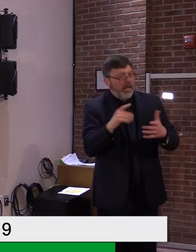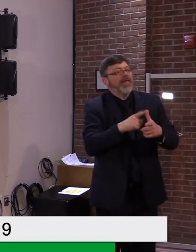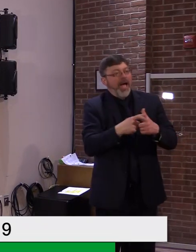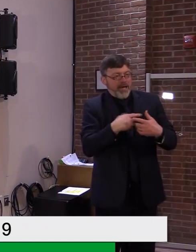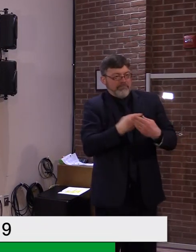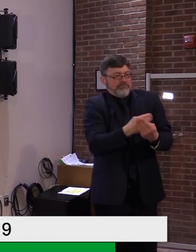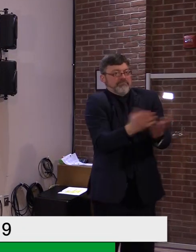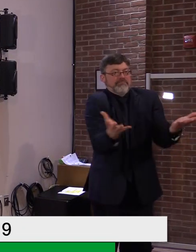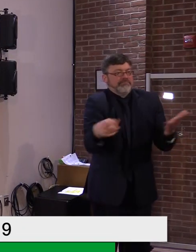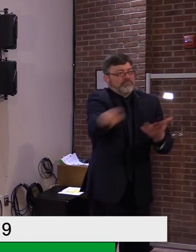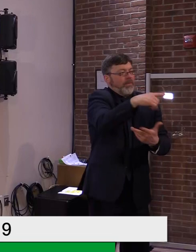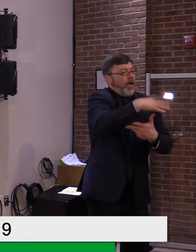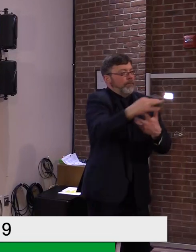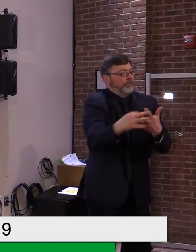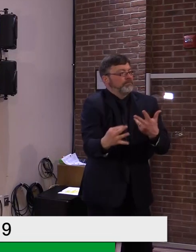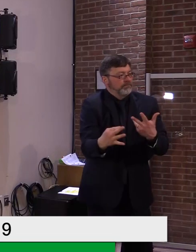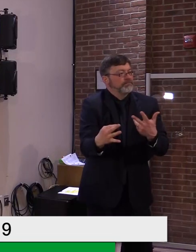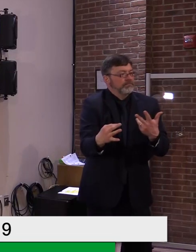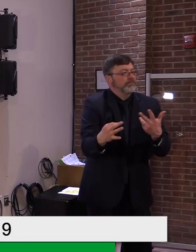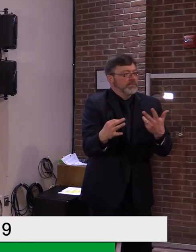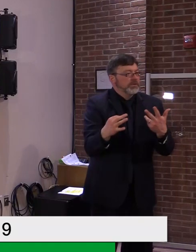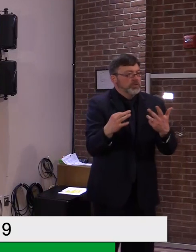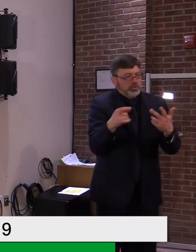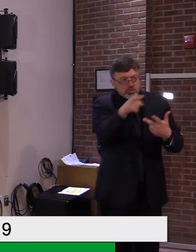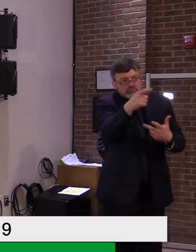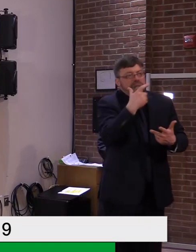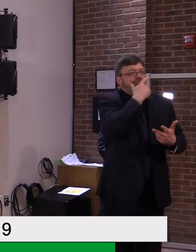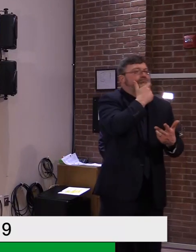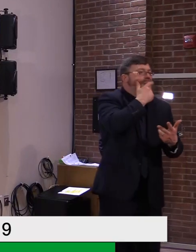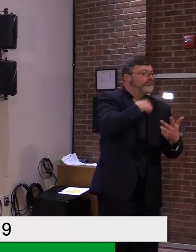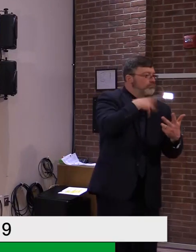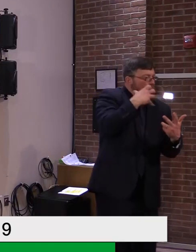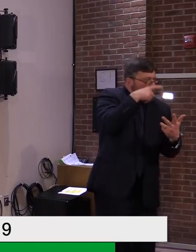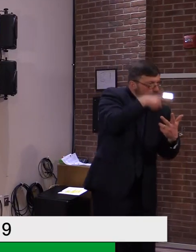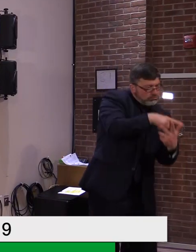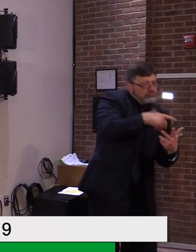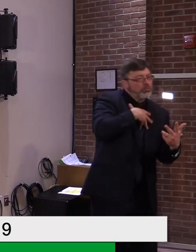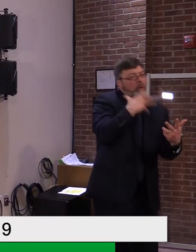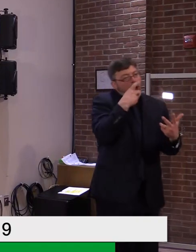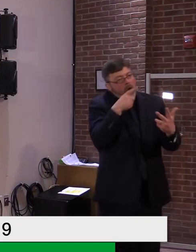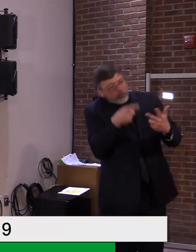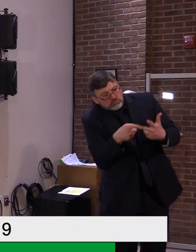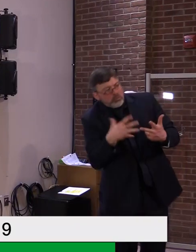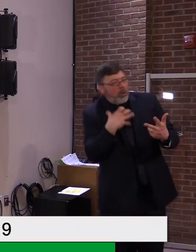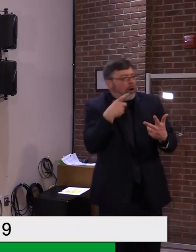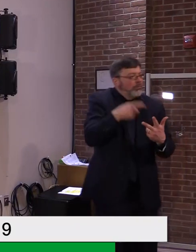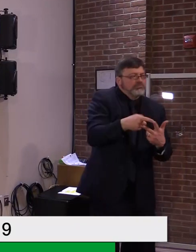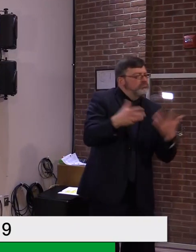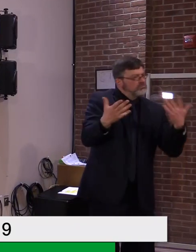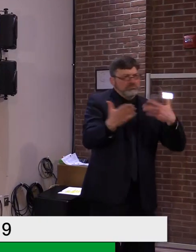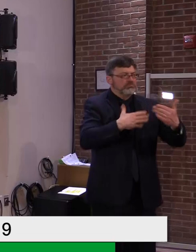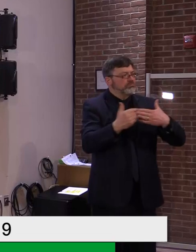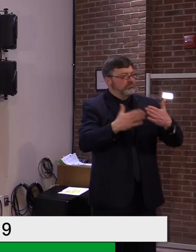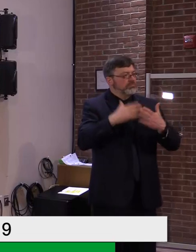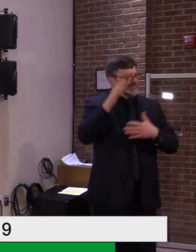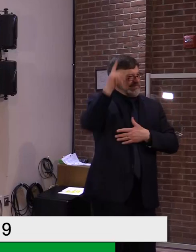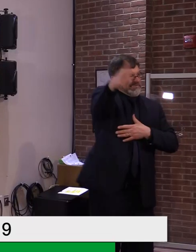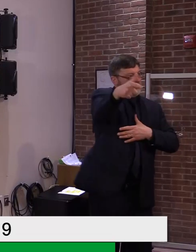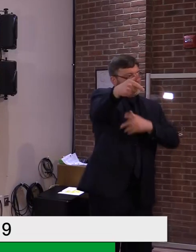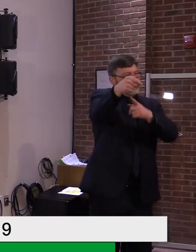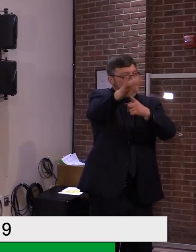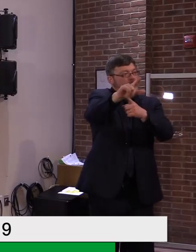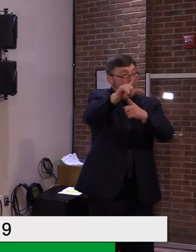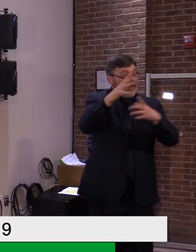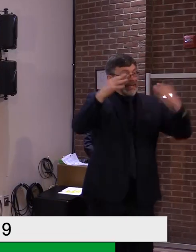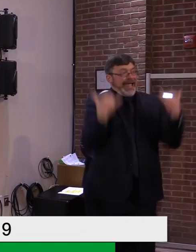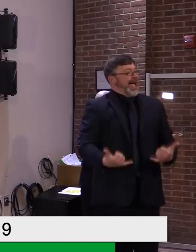available where and on the date that they want to sign up for. So that's what the future looks like, but I can't promise